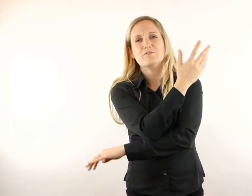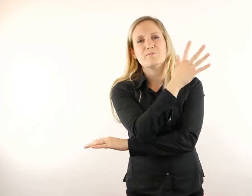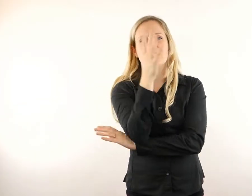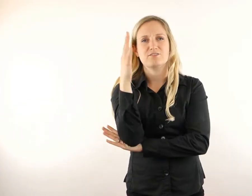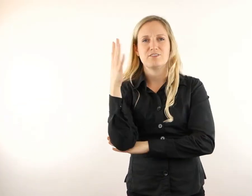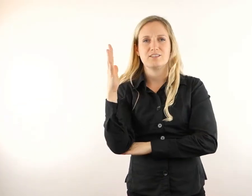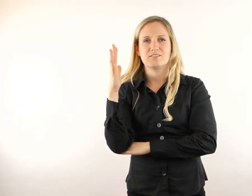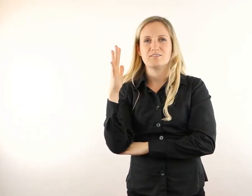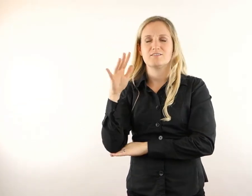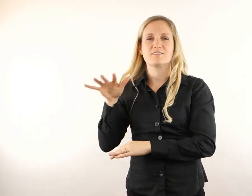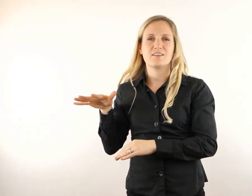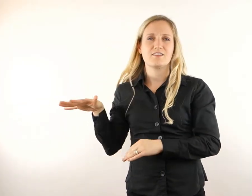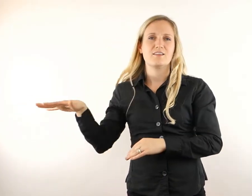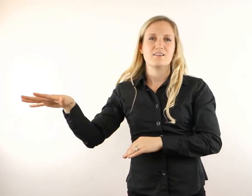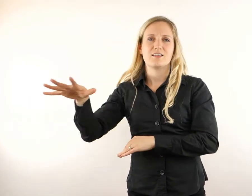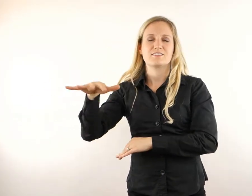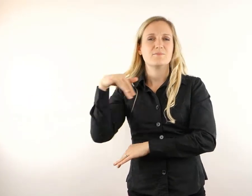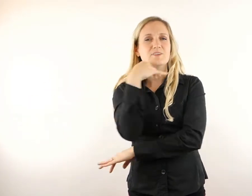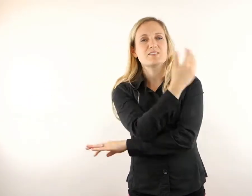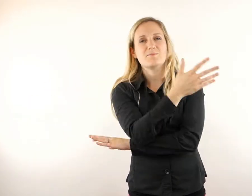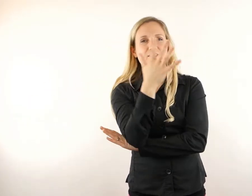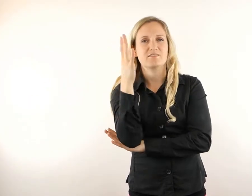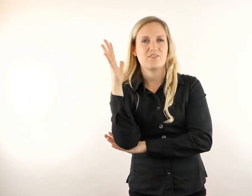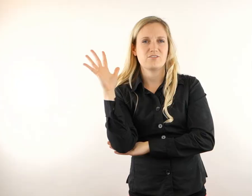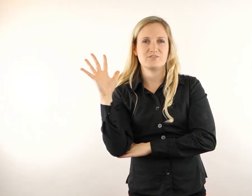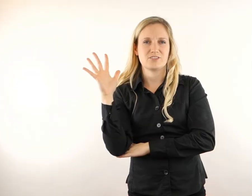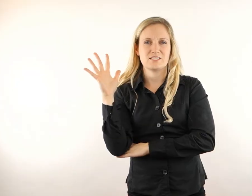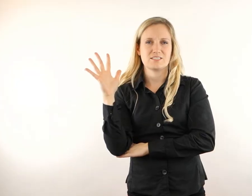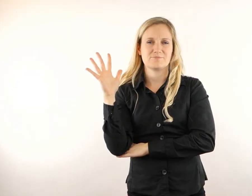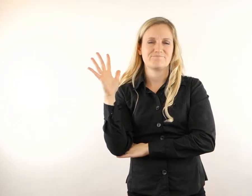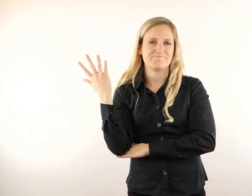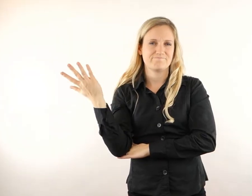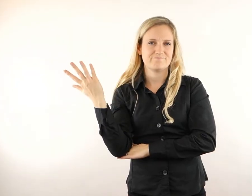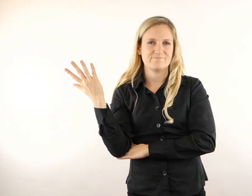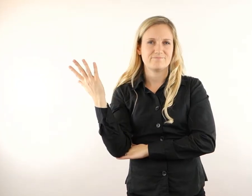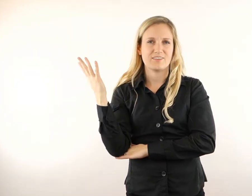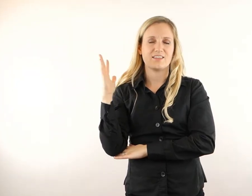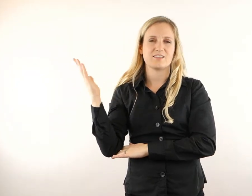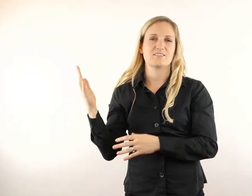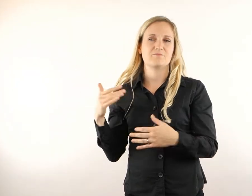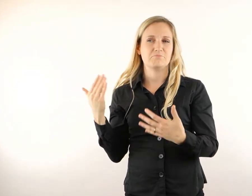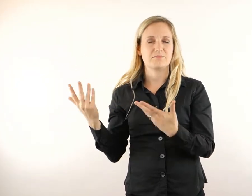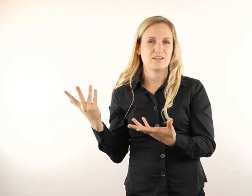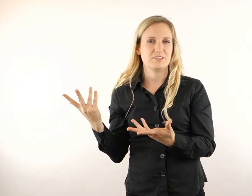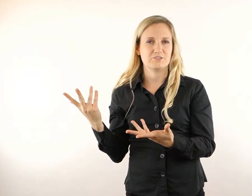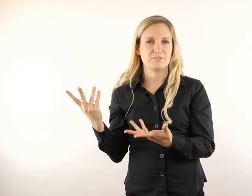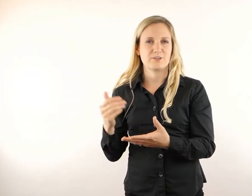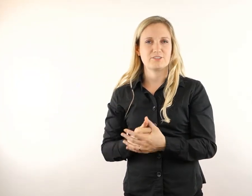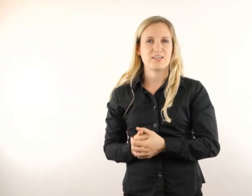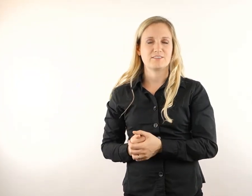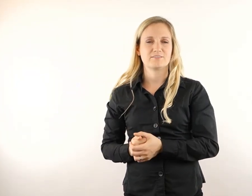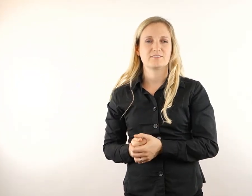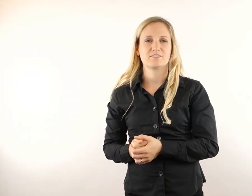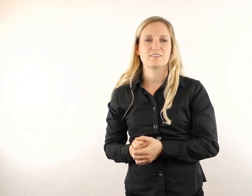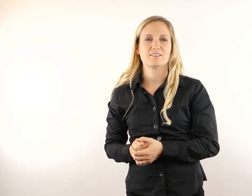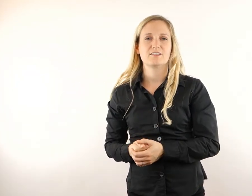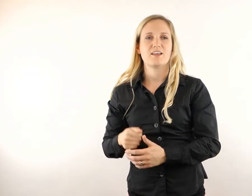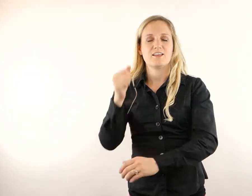a grove of many trees. It's like Gethsemane is a place of the olive trees. That's kind of literally what you're saying. And you